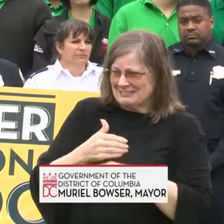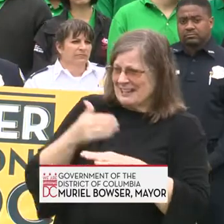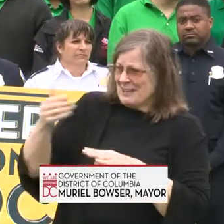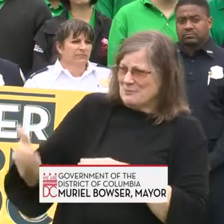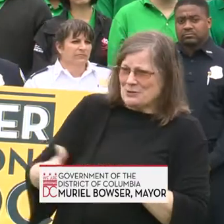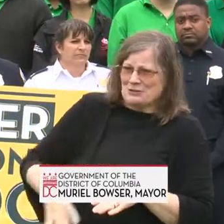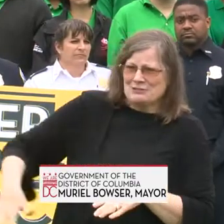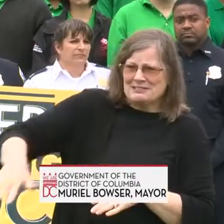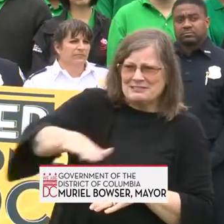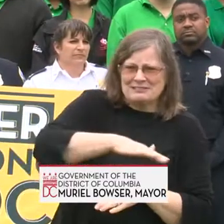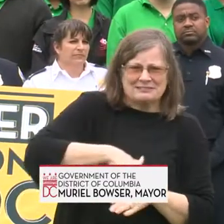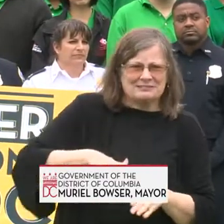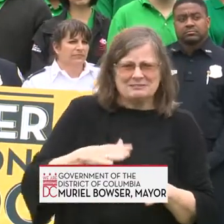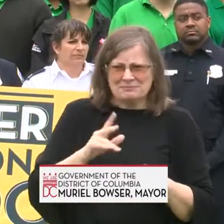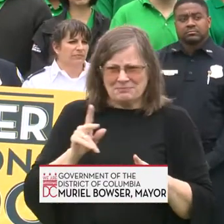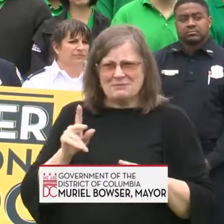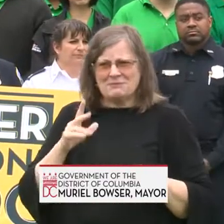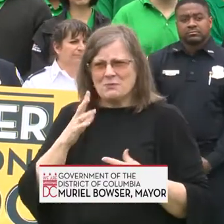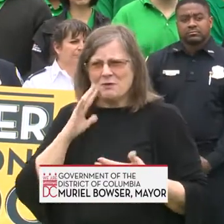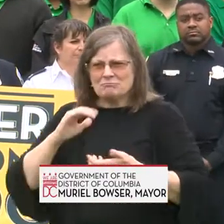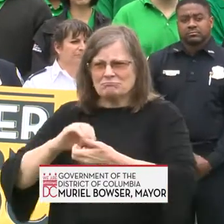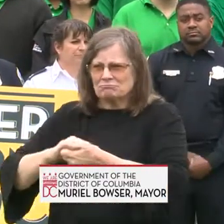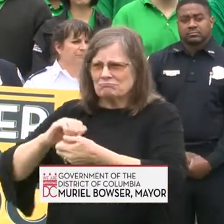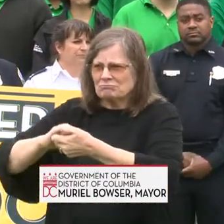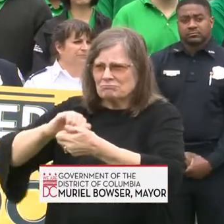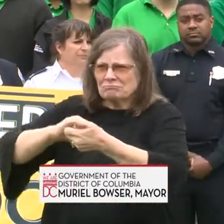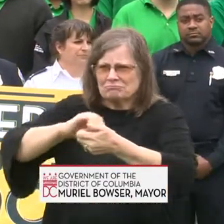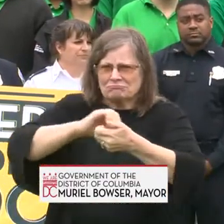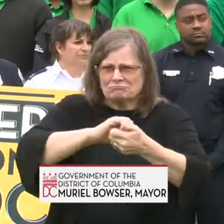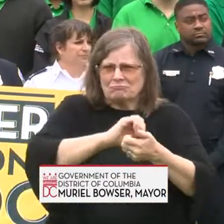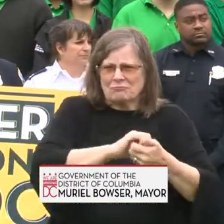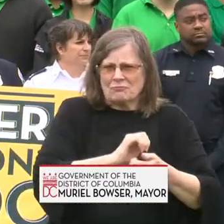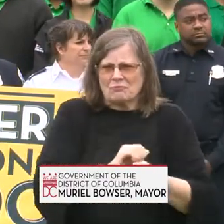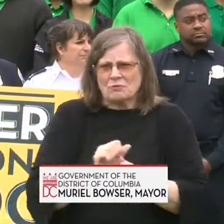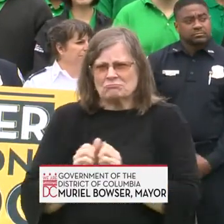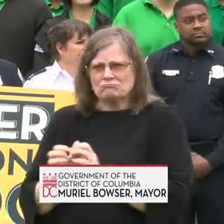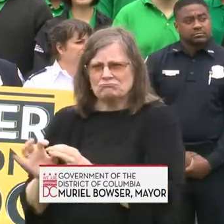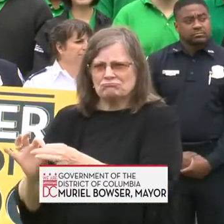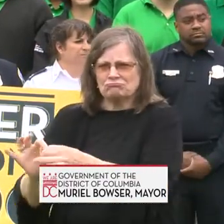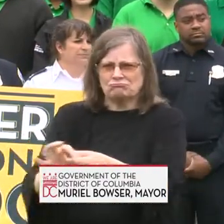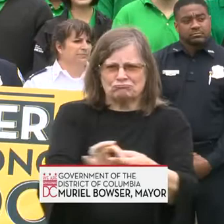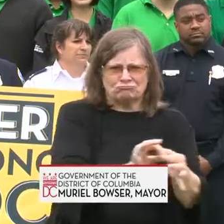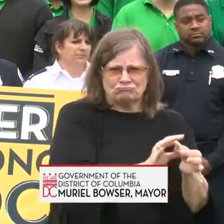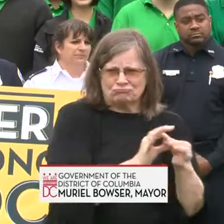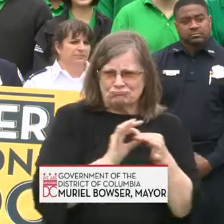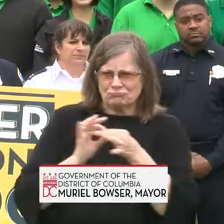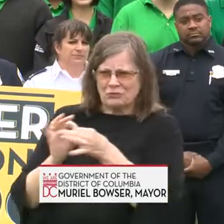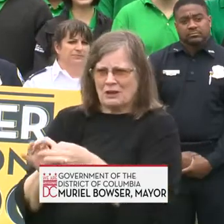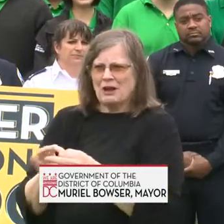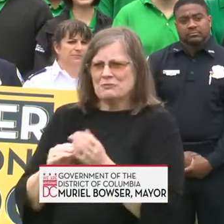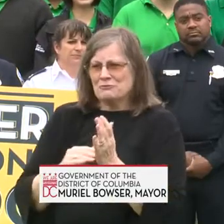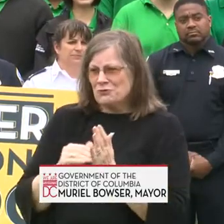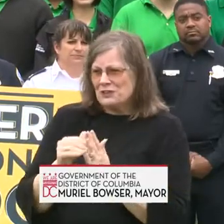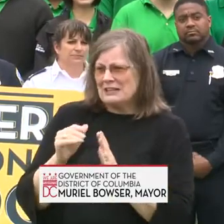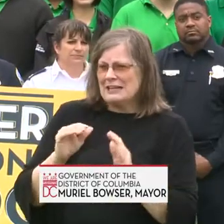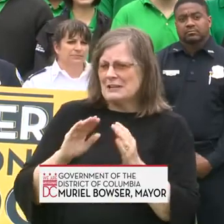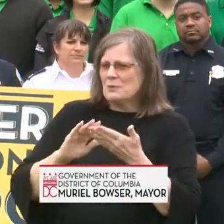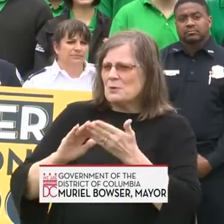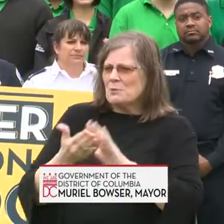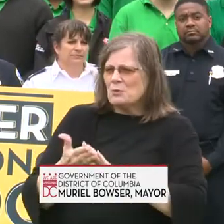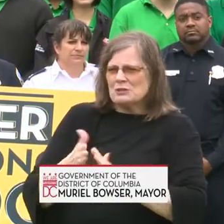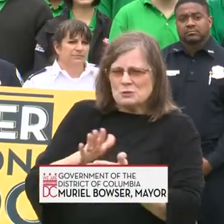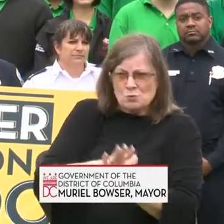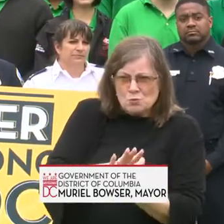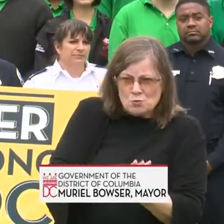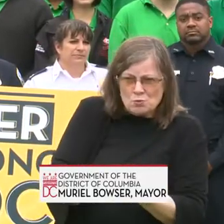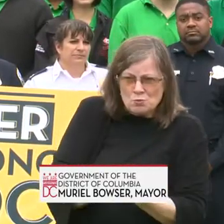neighborhood hubs that connect students. Frequently, you hear us talk about community schools, another way to